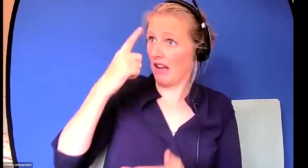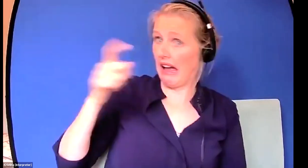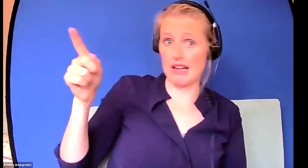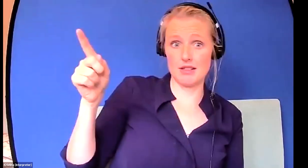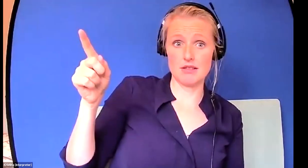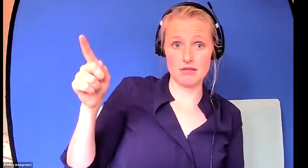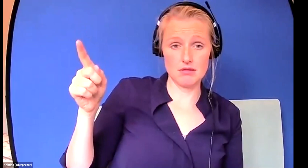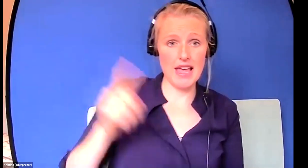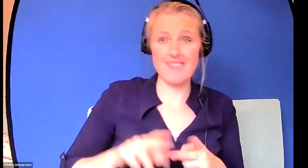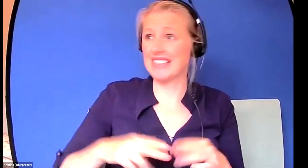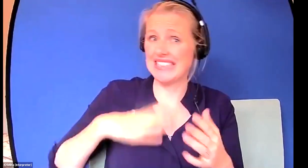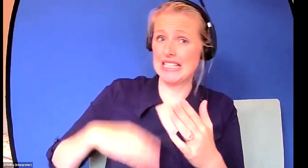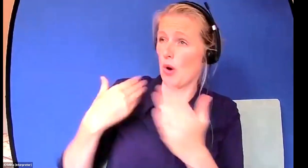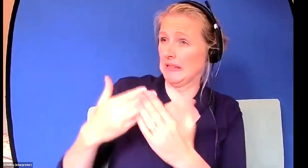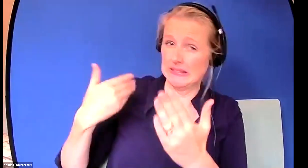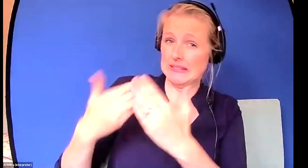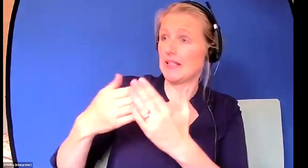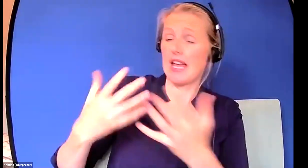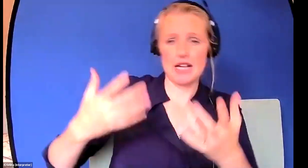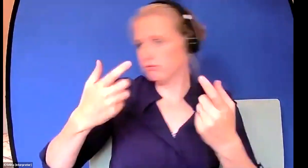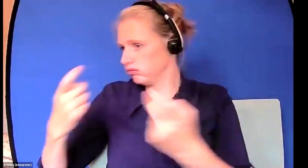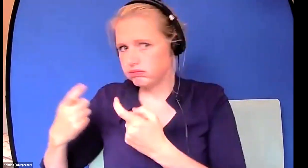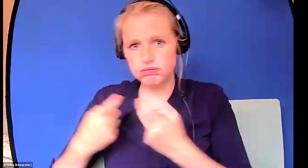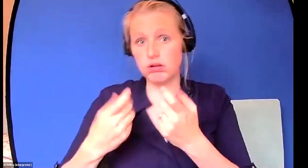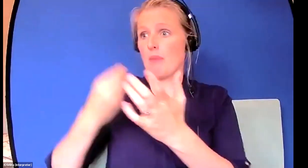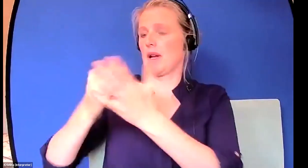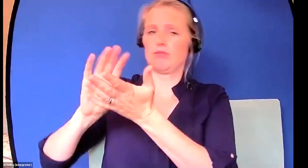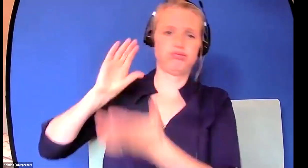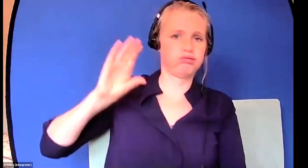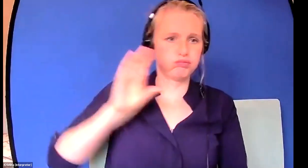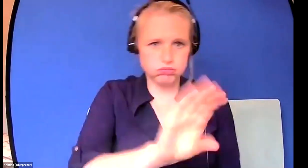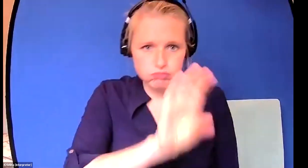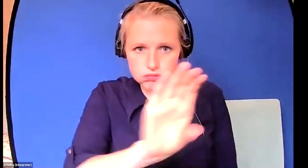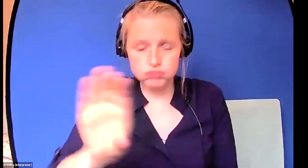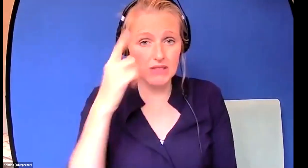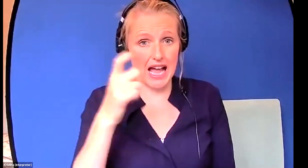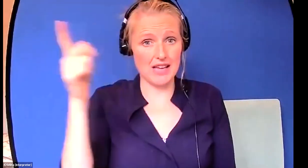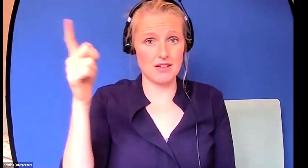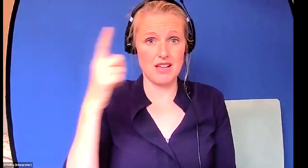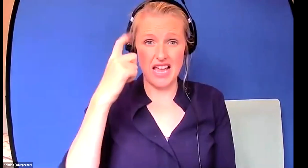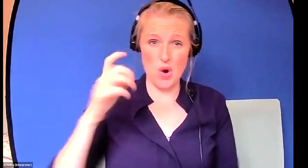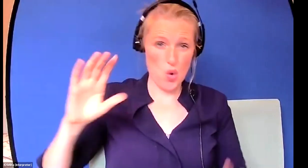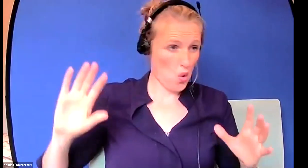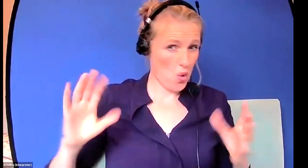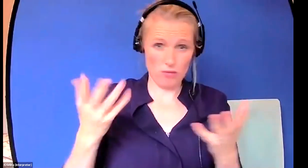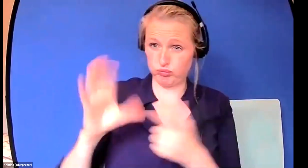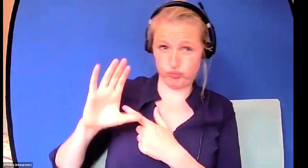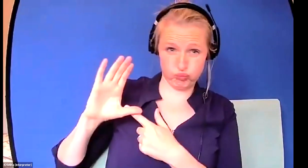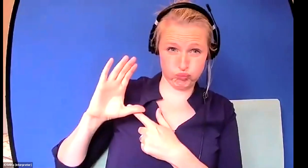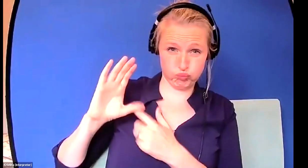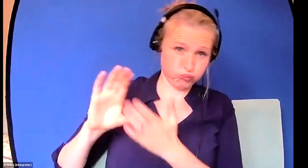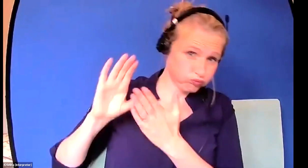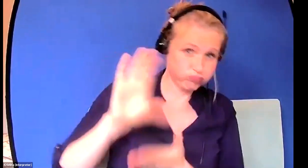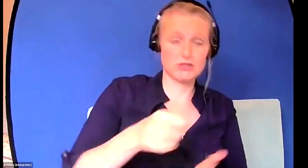and a strong public demand. They can mobilise resources, they can institute sweeping interventions to support